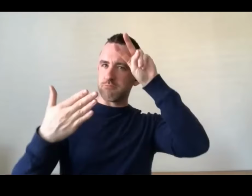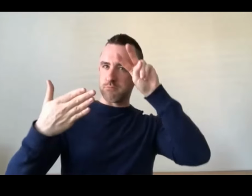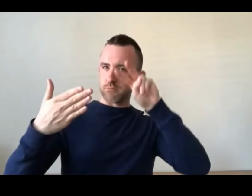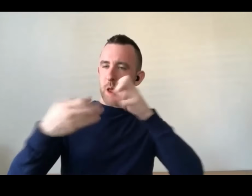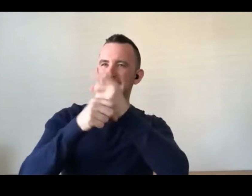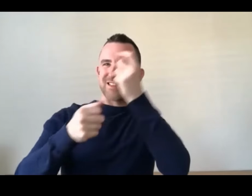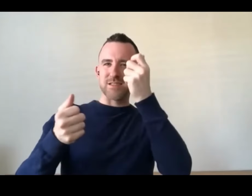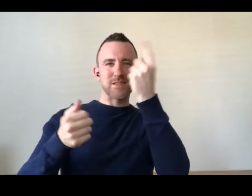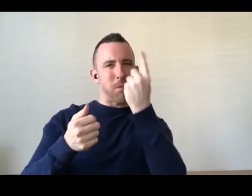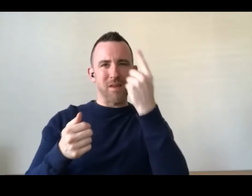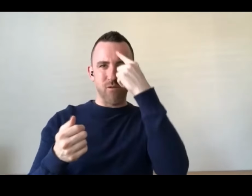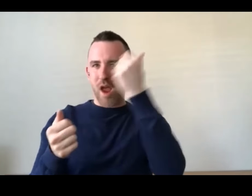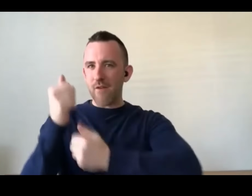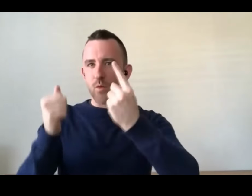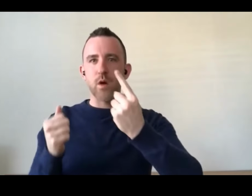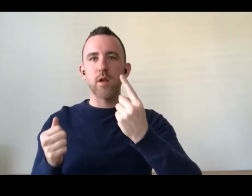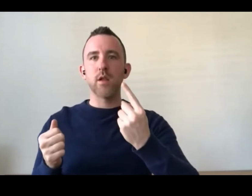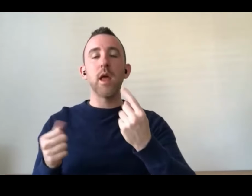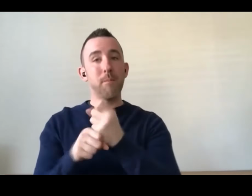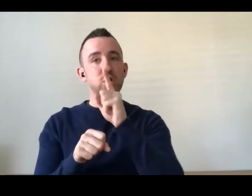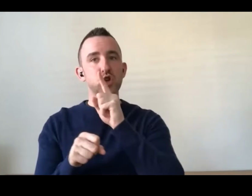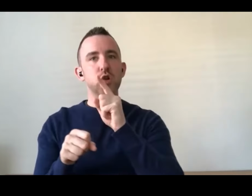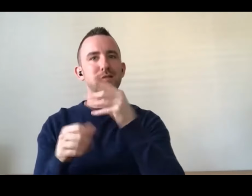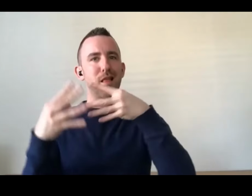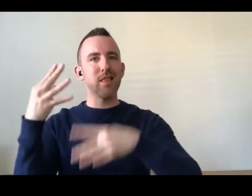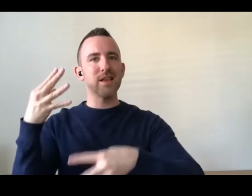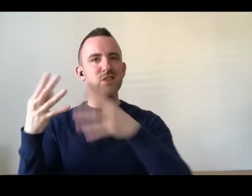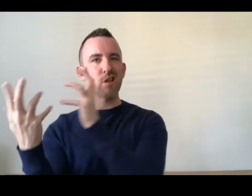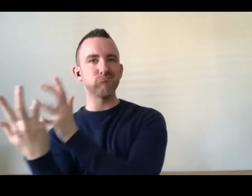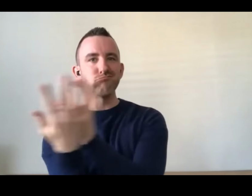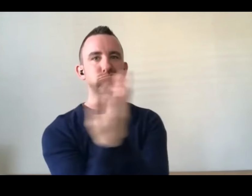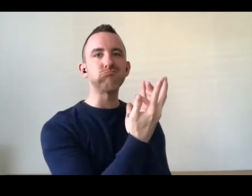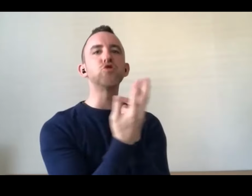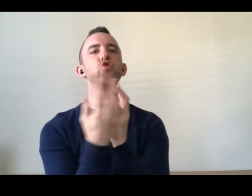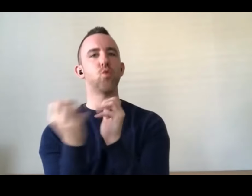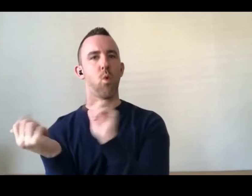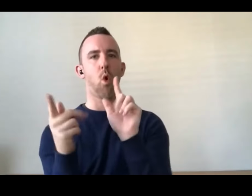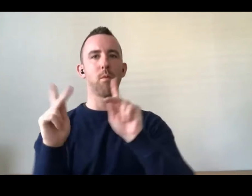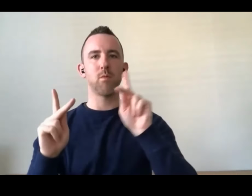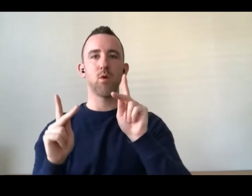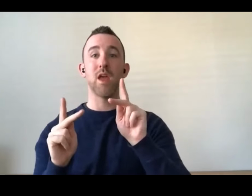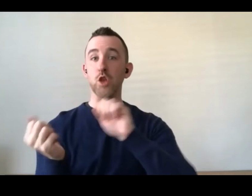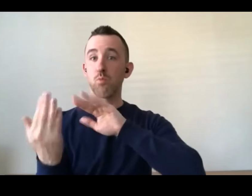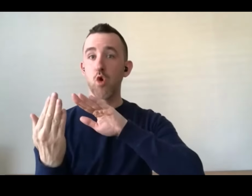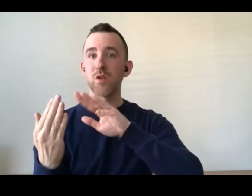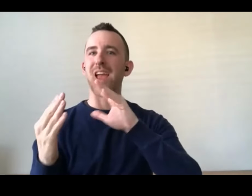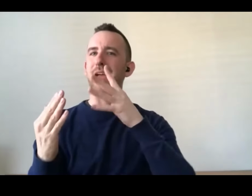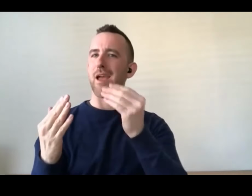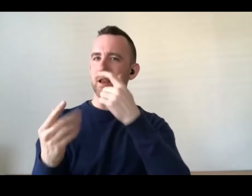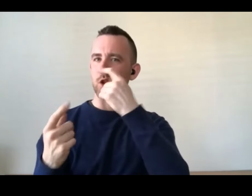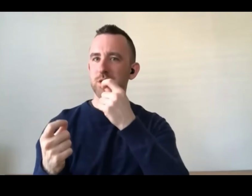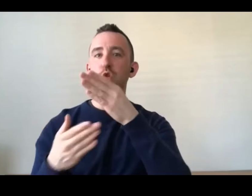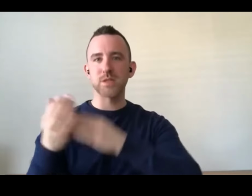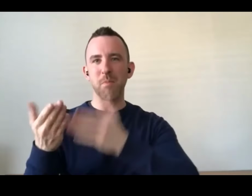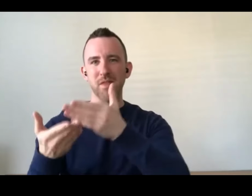for everybody, and make sure that as much of the list as possible is as approachable and interesting as possible. So there are going to be items on there